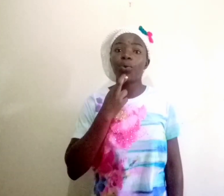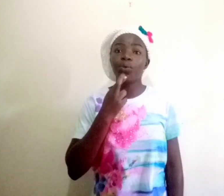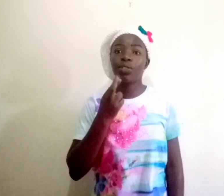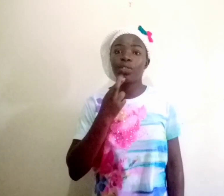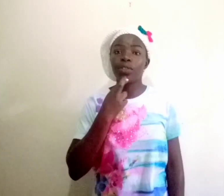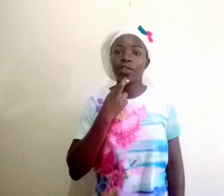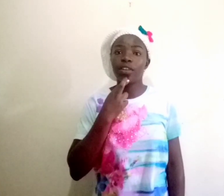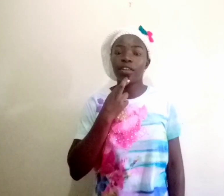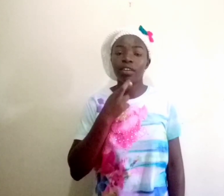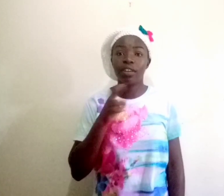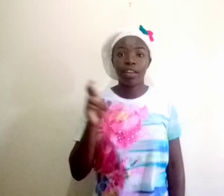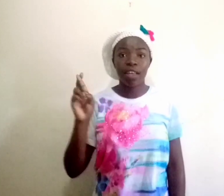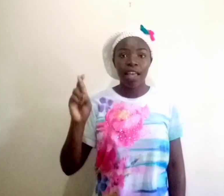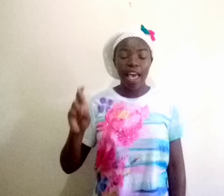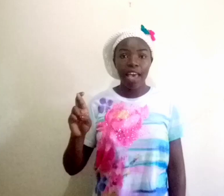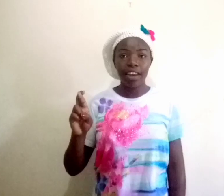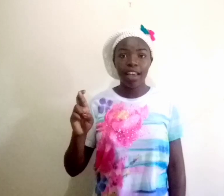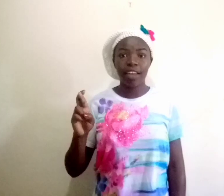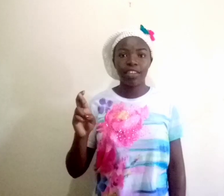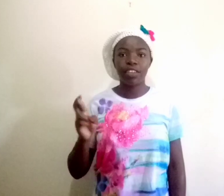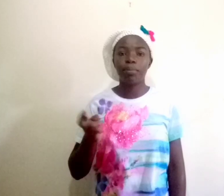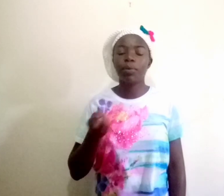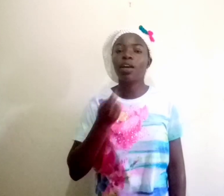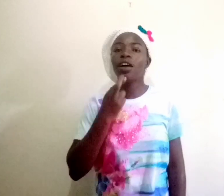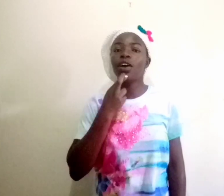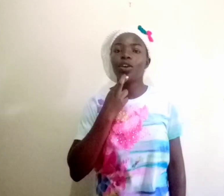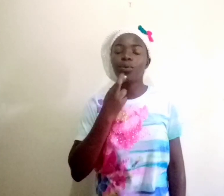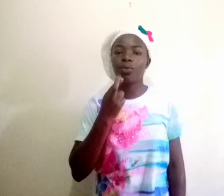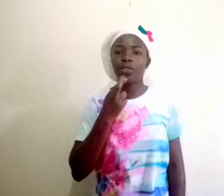Ruth, R hand shape, Ruth.